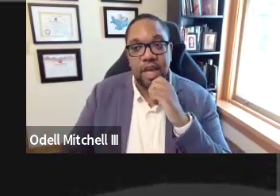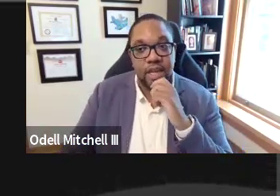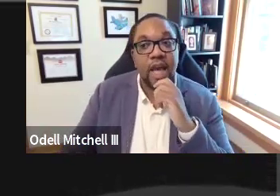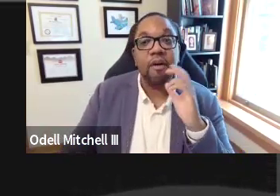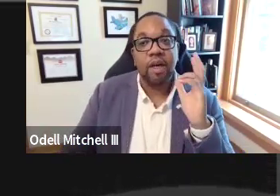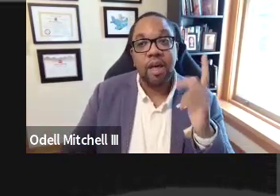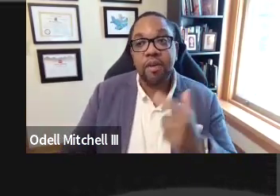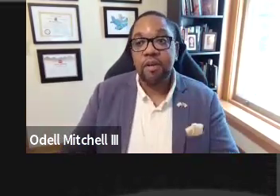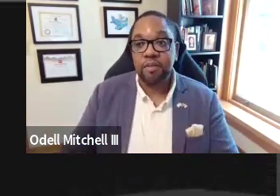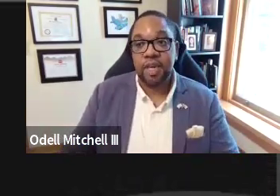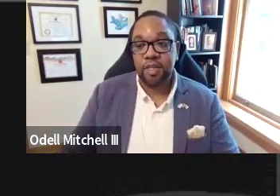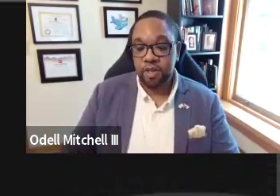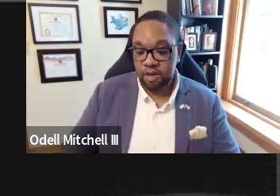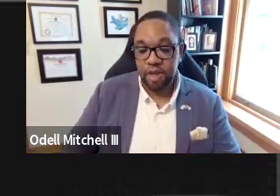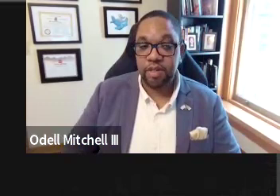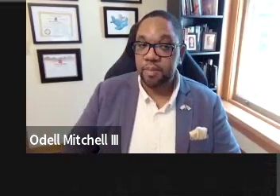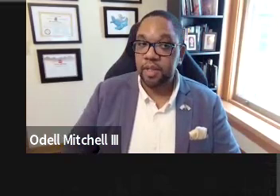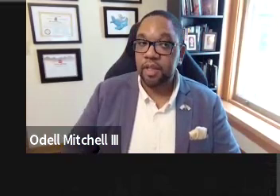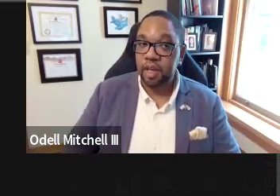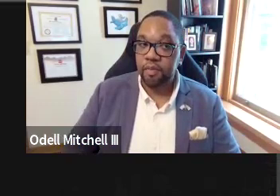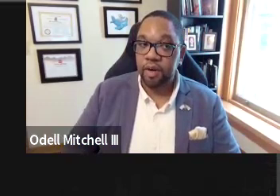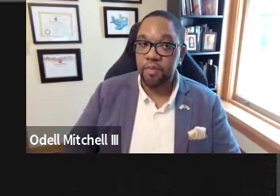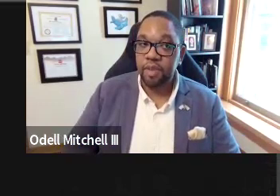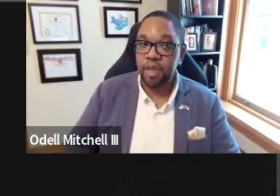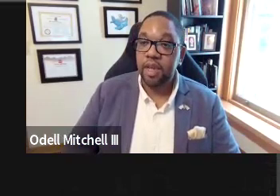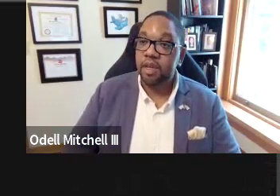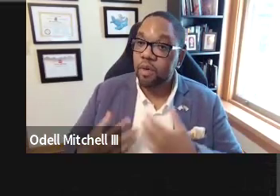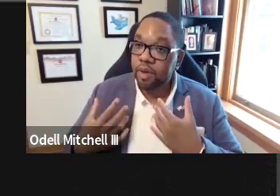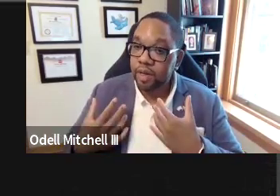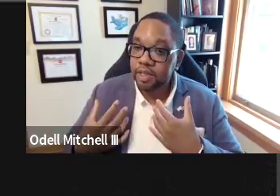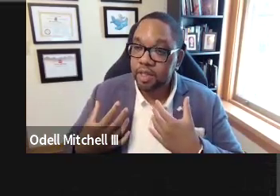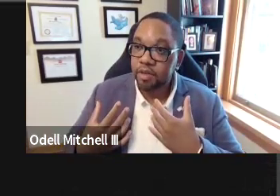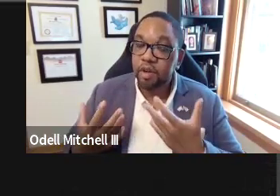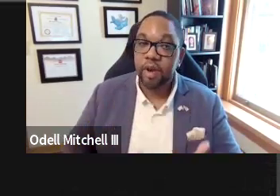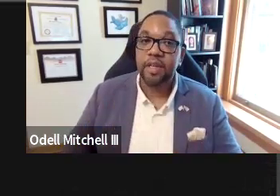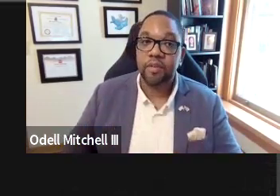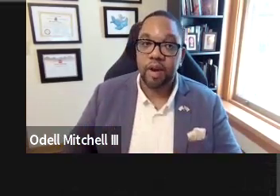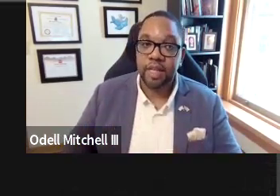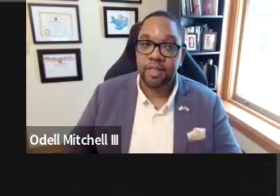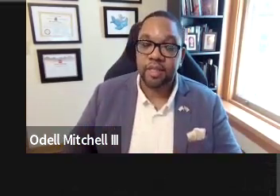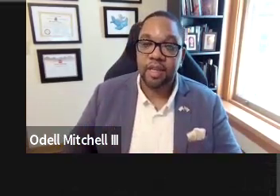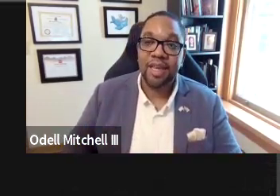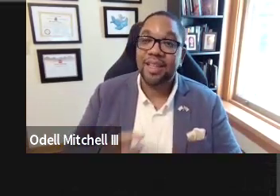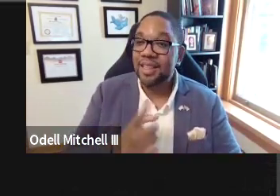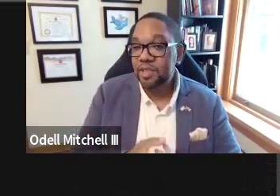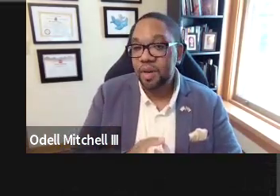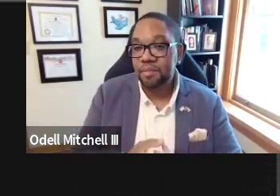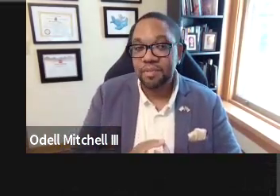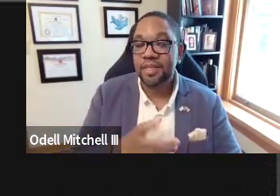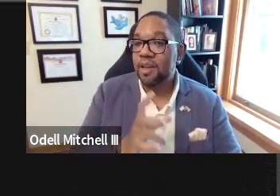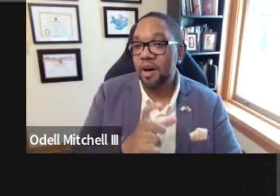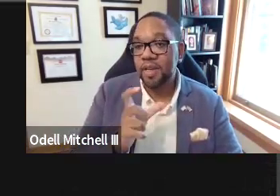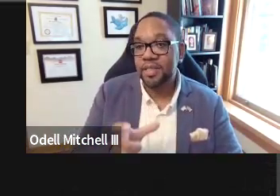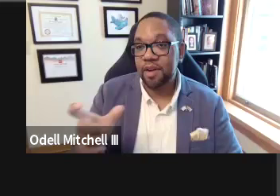services. Now, another key term that you're typically looking for is what we would consider the grant of rights. Now, this